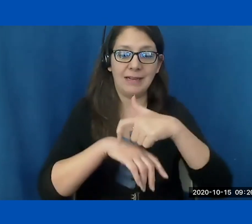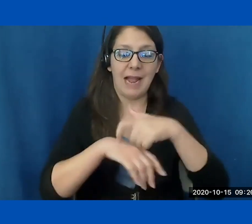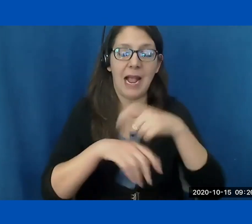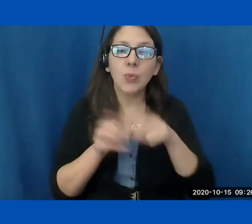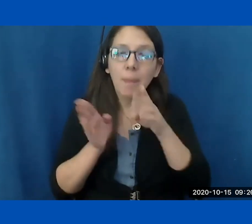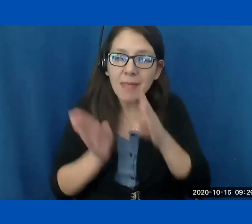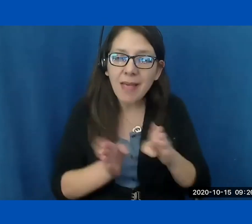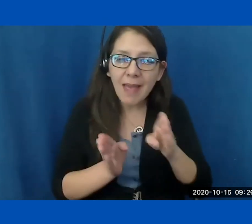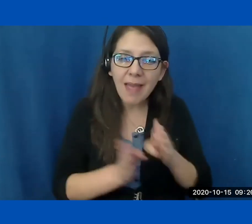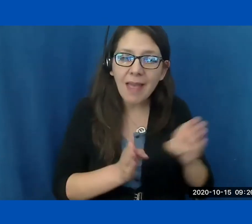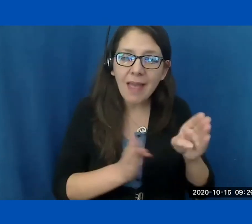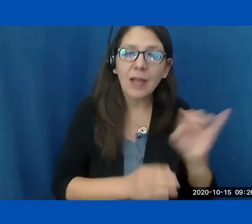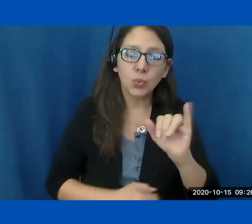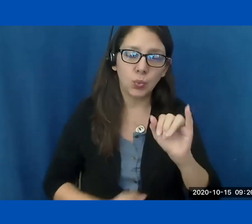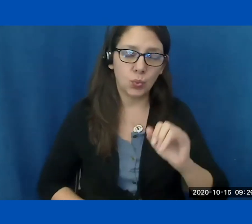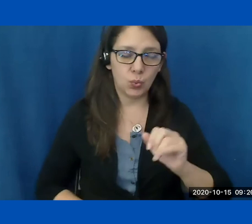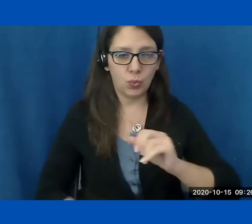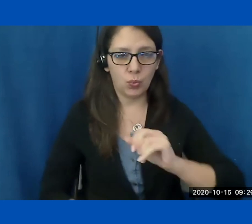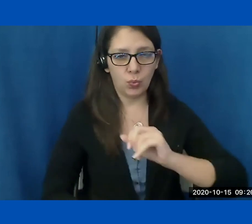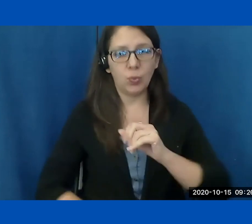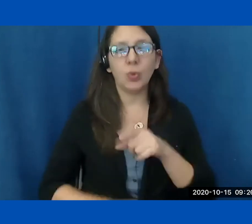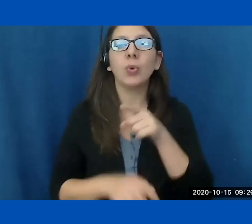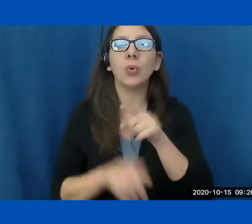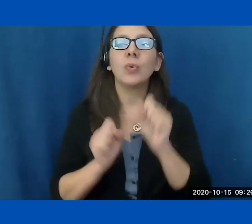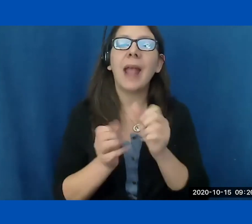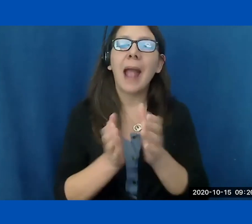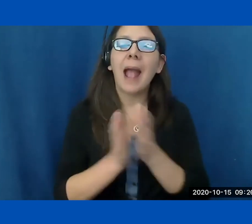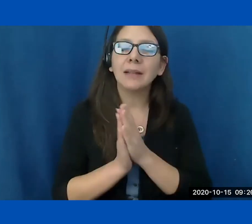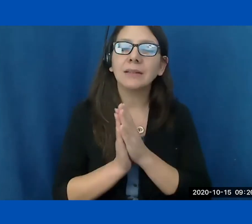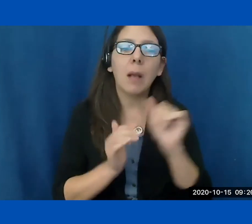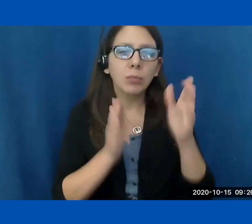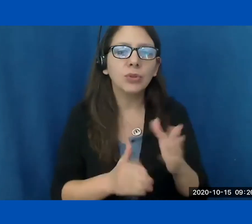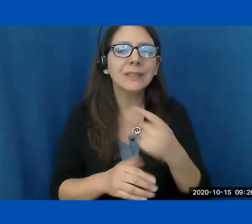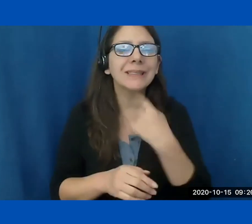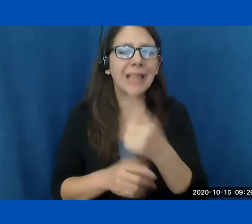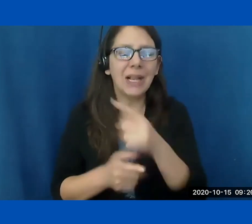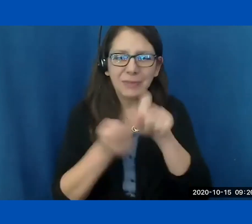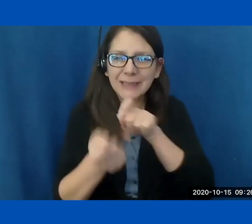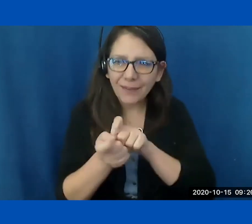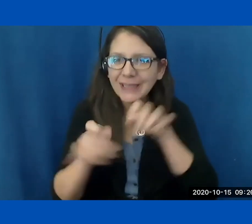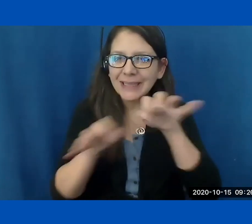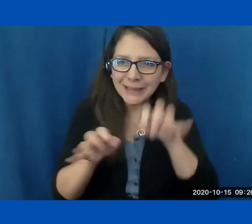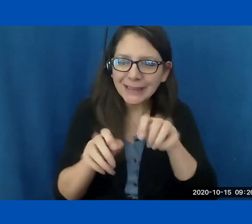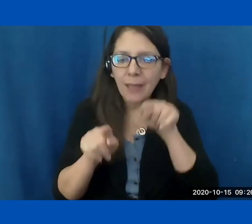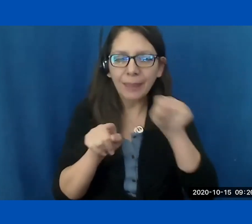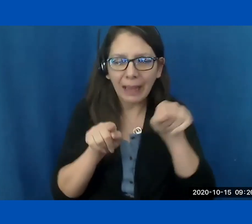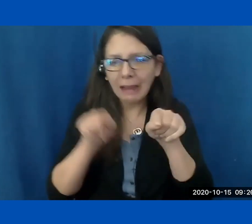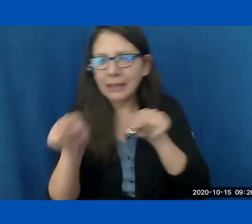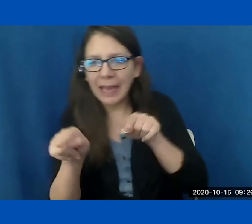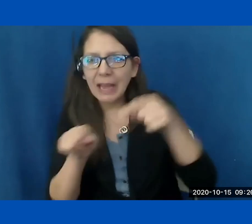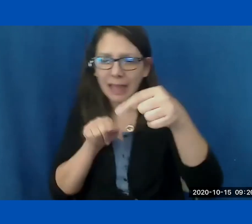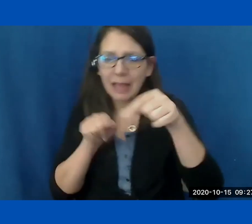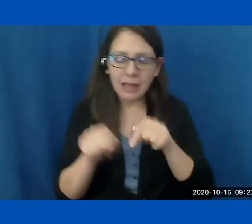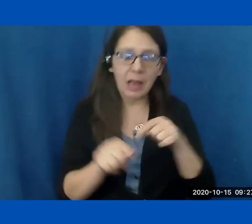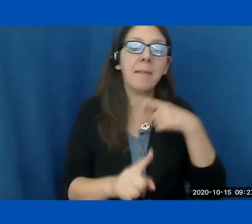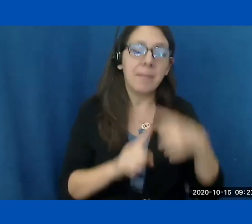somebody to tell you specifically where it is, and then as well as like mapping it on Move It,